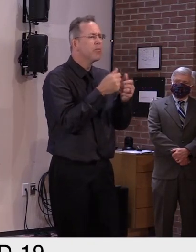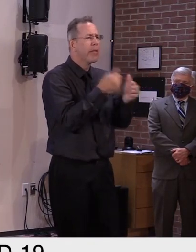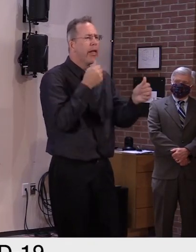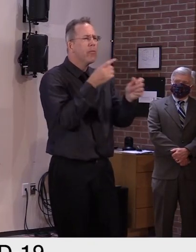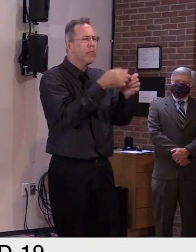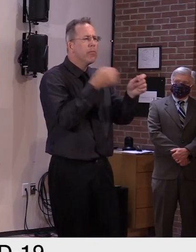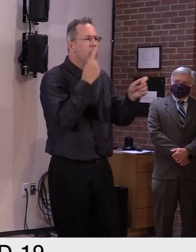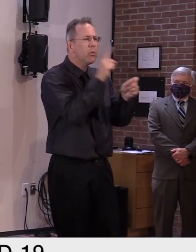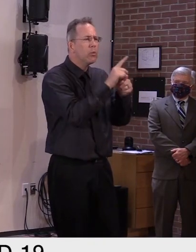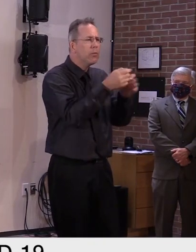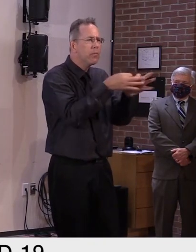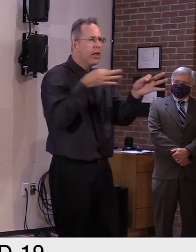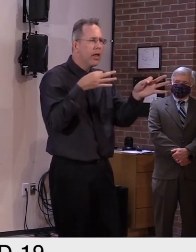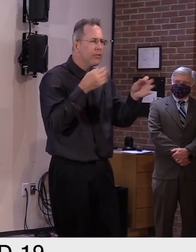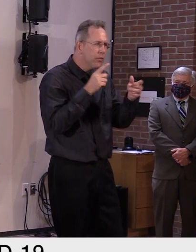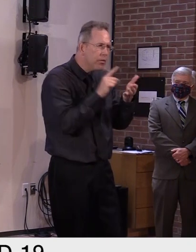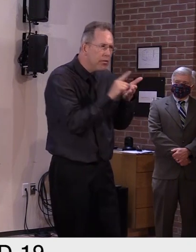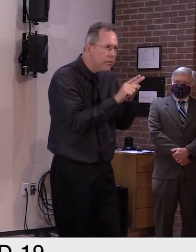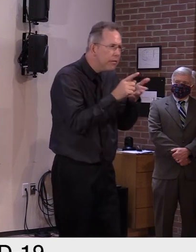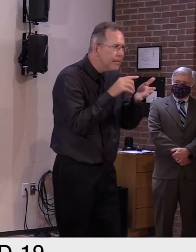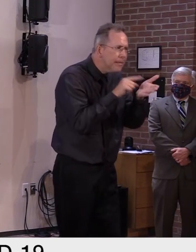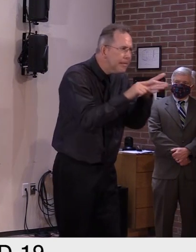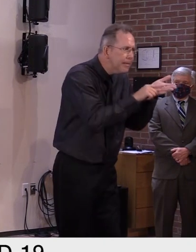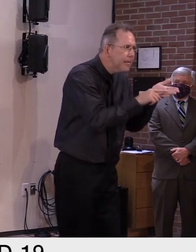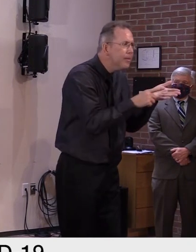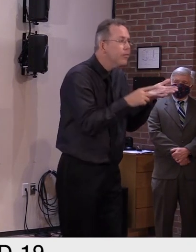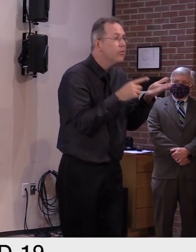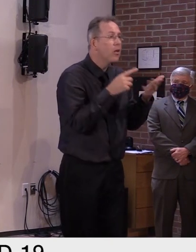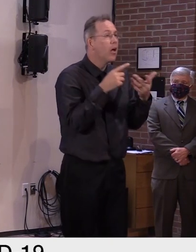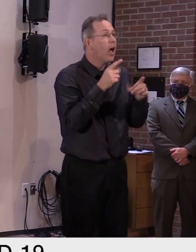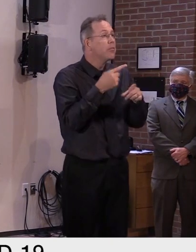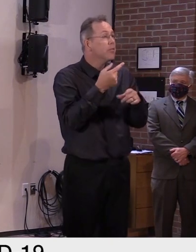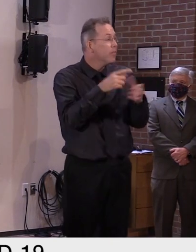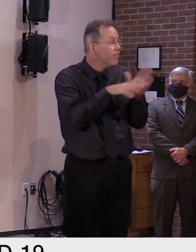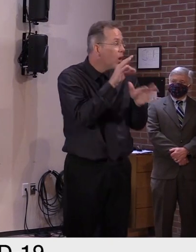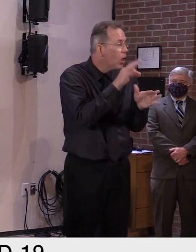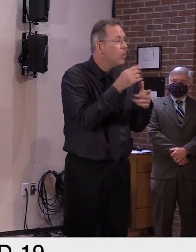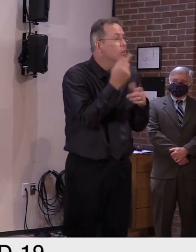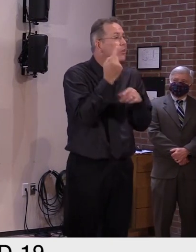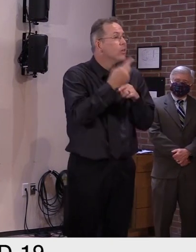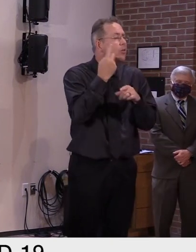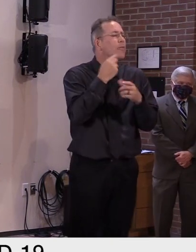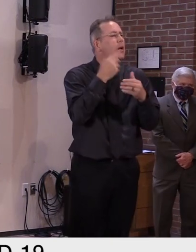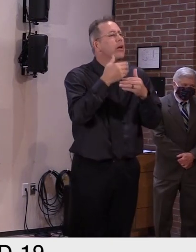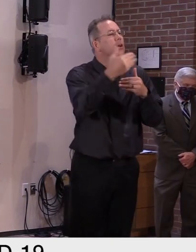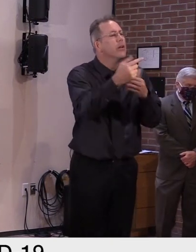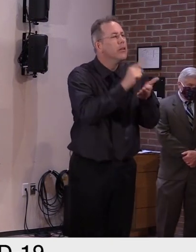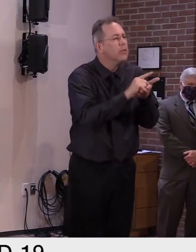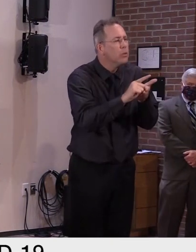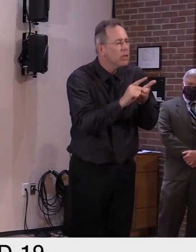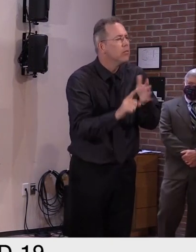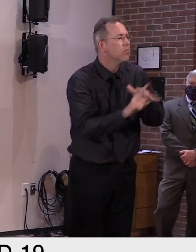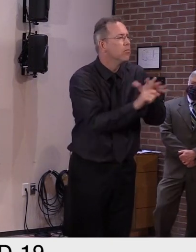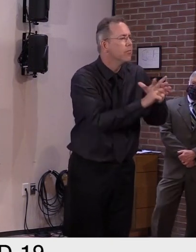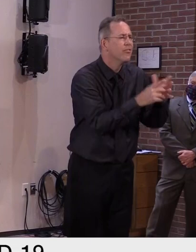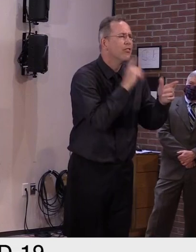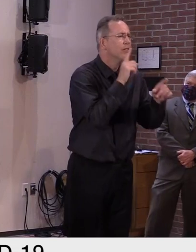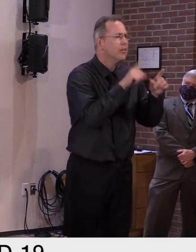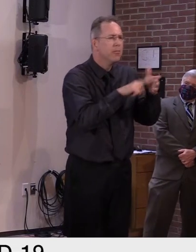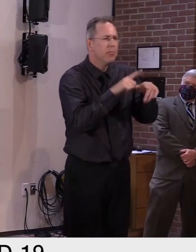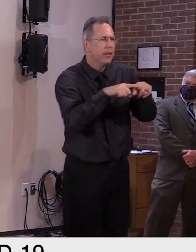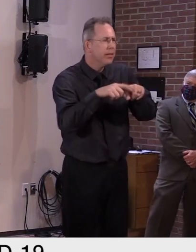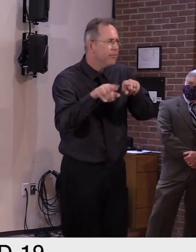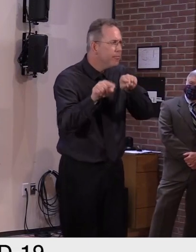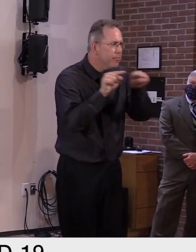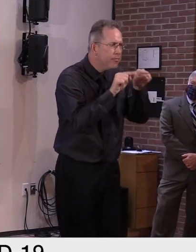and just different time periods will, and because of our low number of cases, will, you know, make that fluctuate